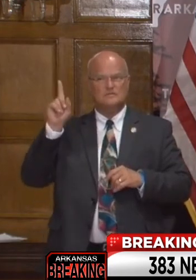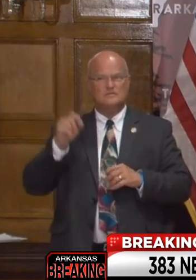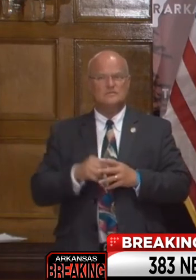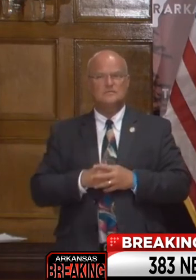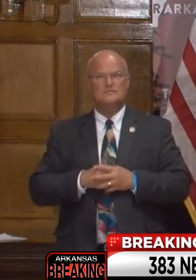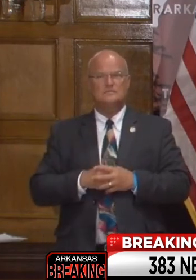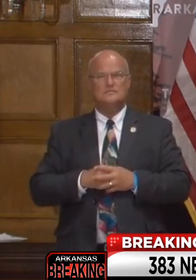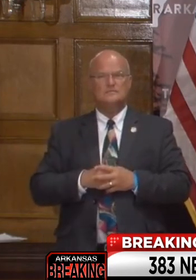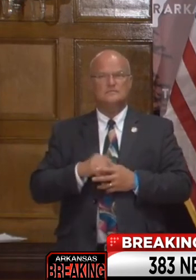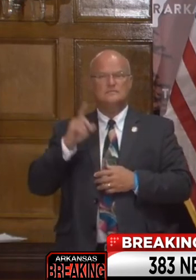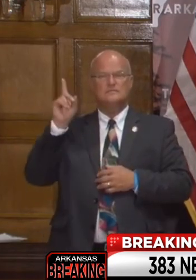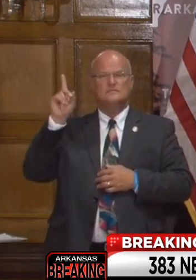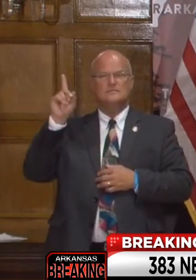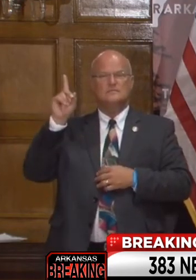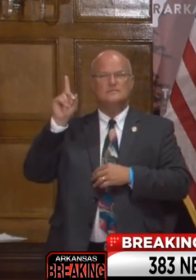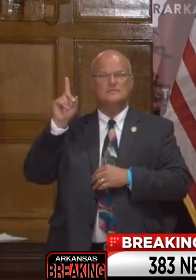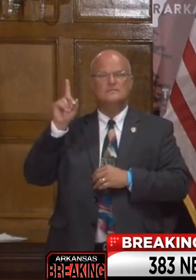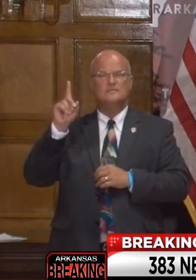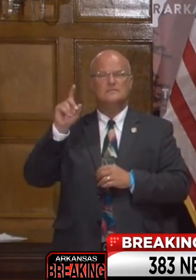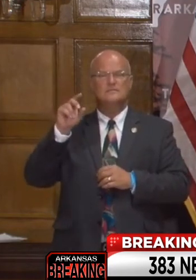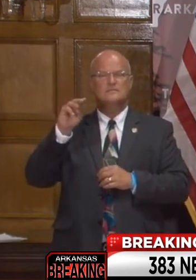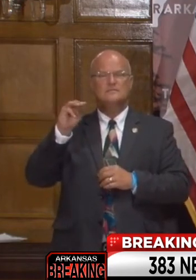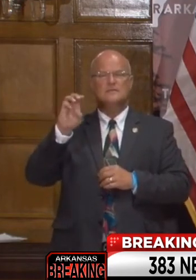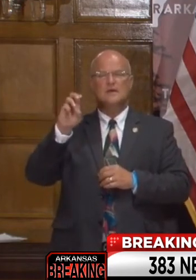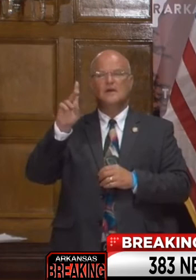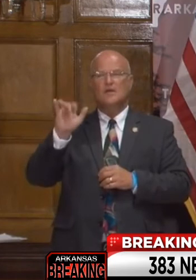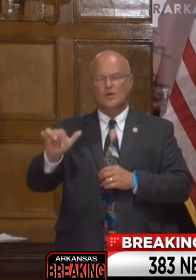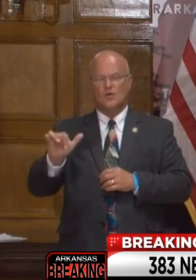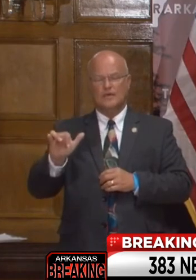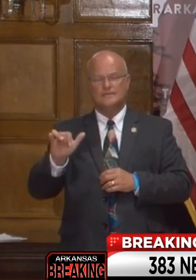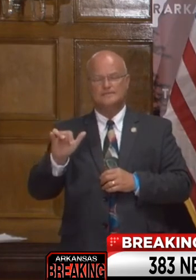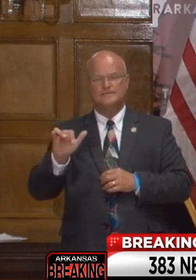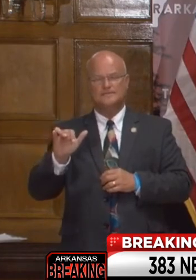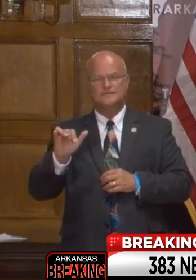anywhere? Yes, Governor, it's Mitch McCoy at KRK and Fox.